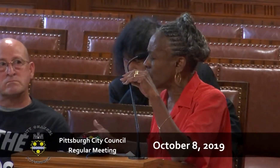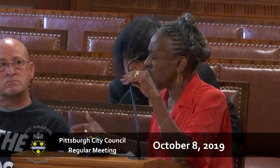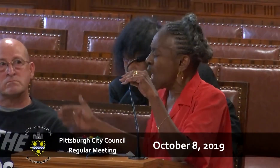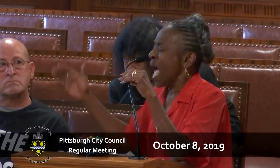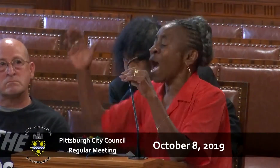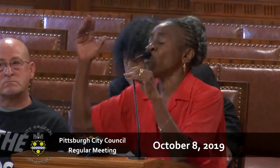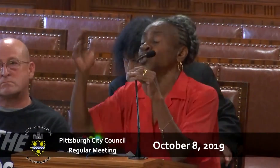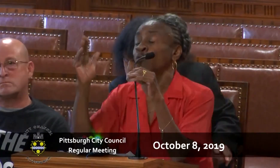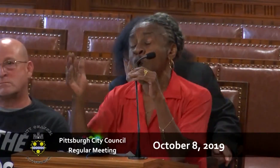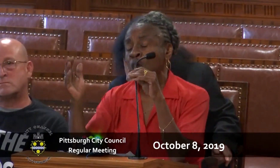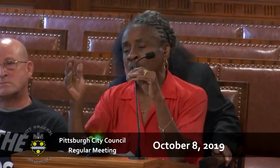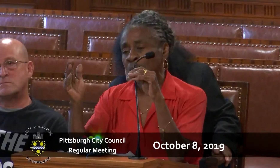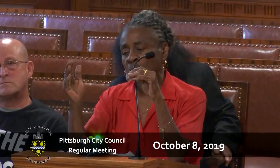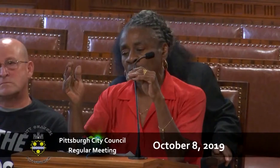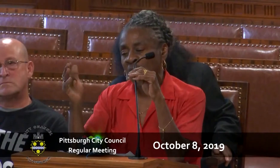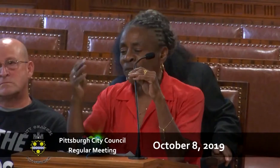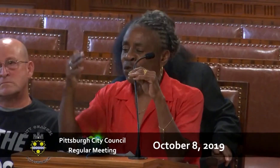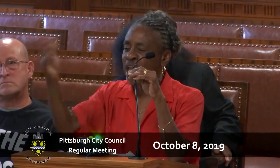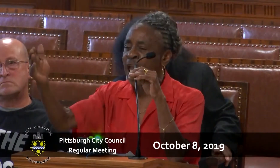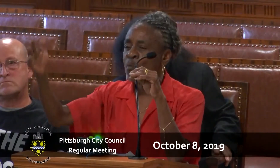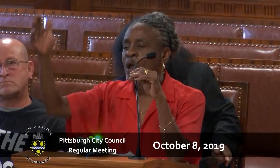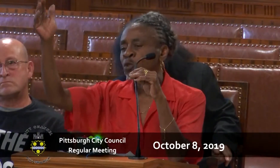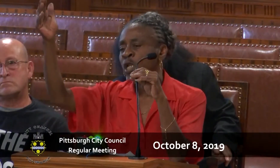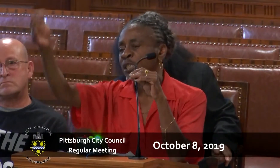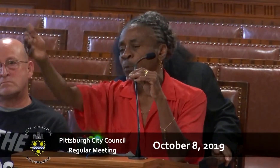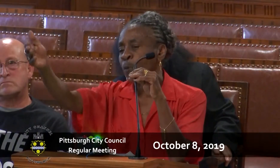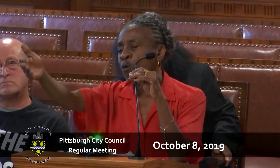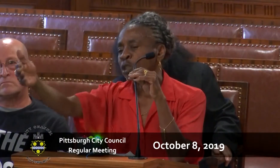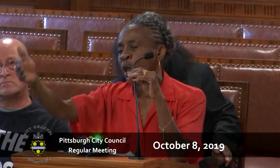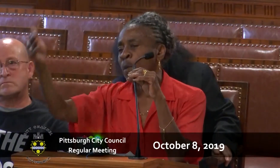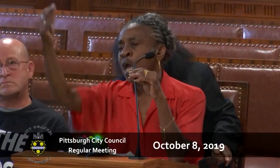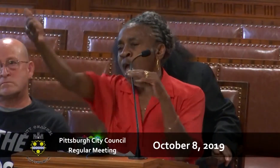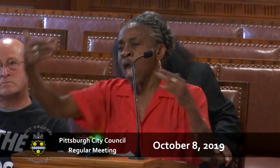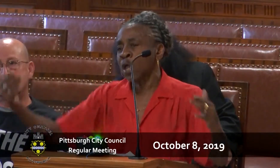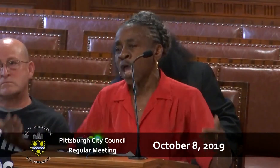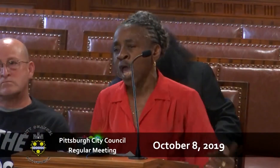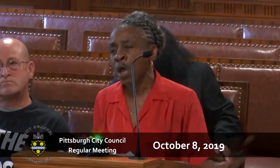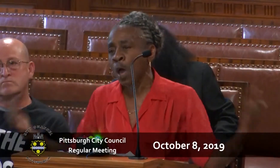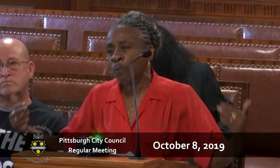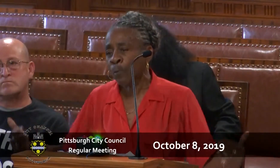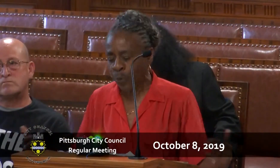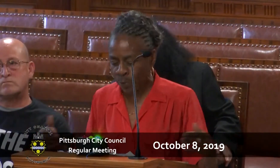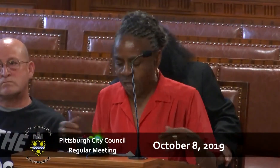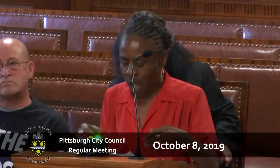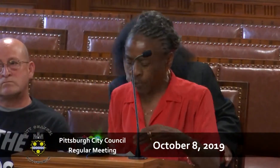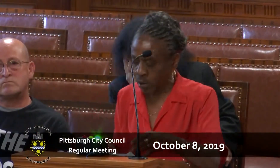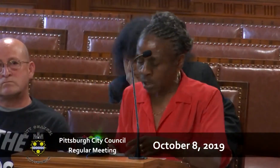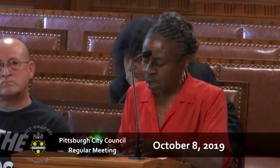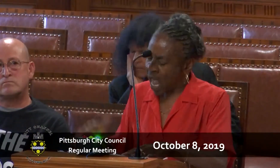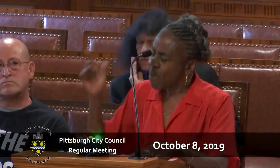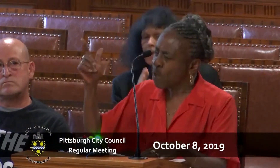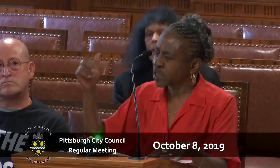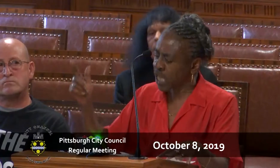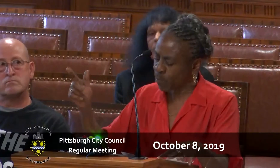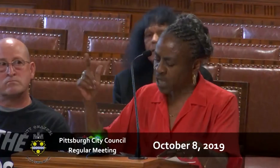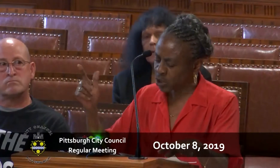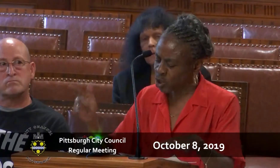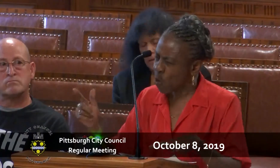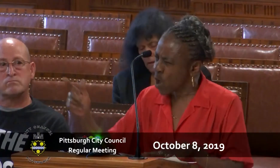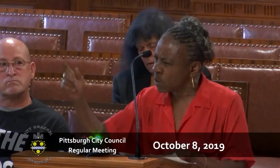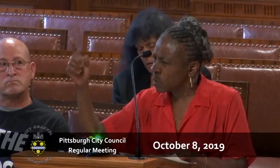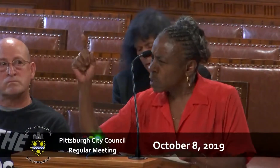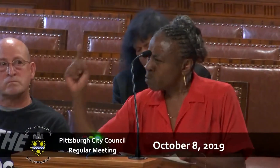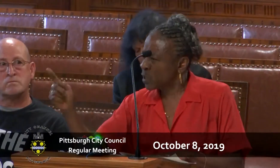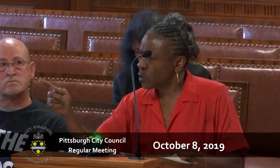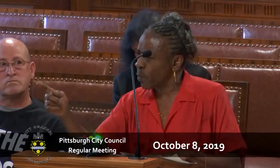time, afterwards. Please? I wish you would. And if you can't, why don't you let the pro temp bring me up? I'm upset because